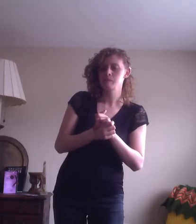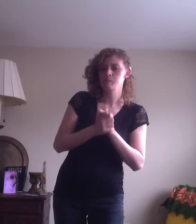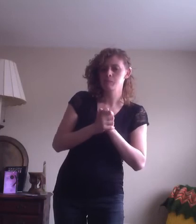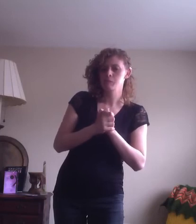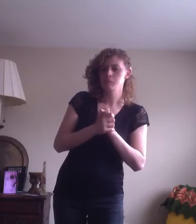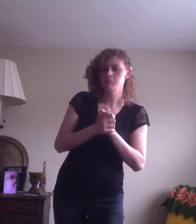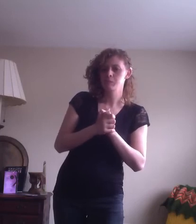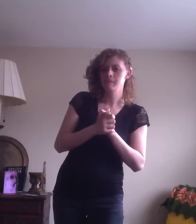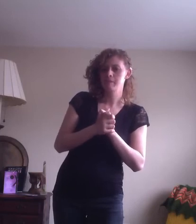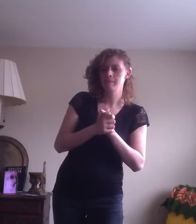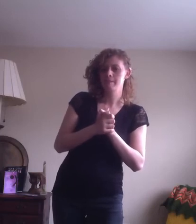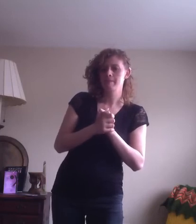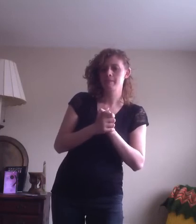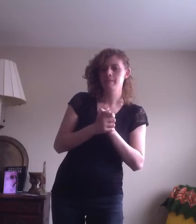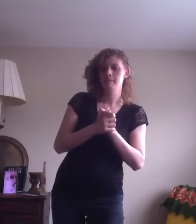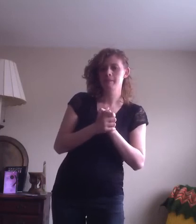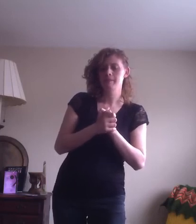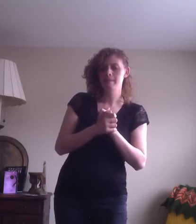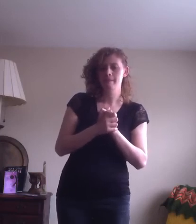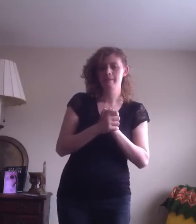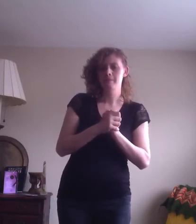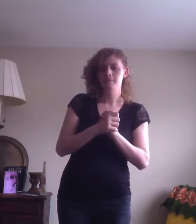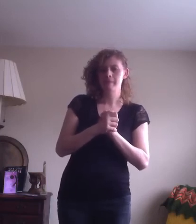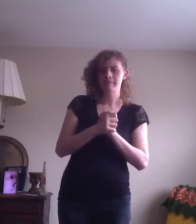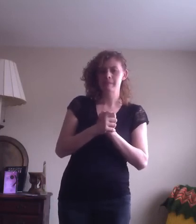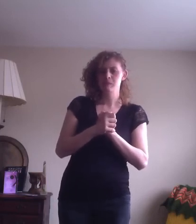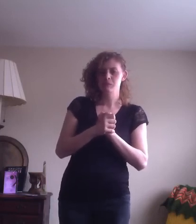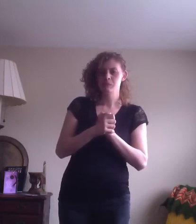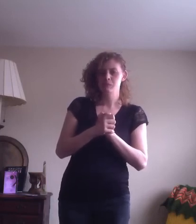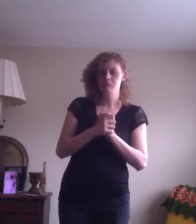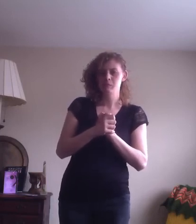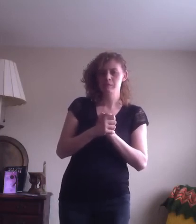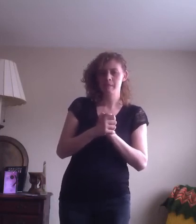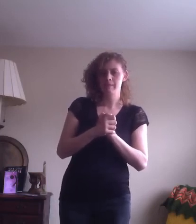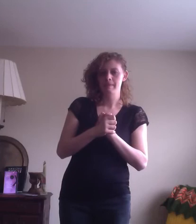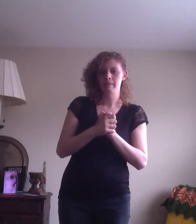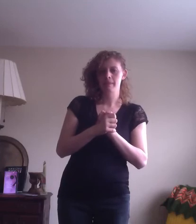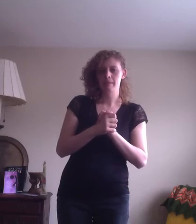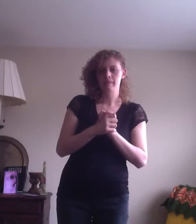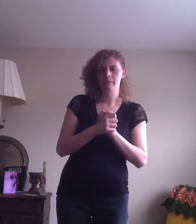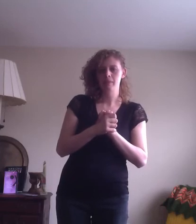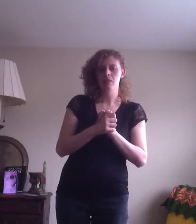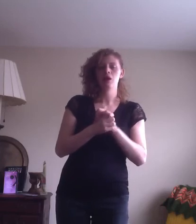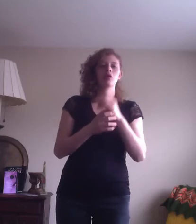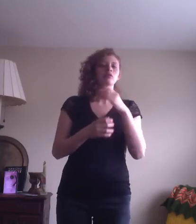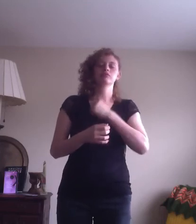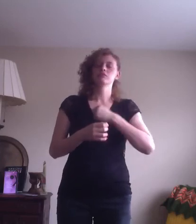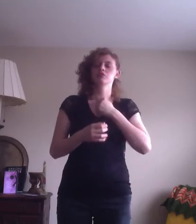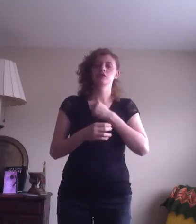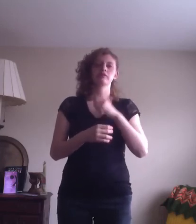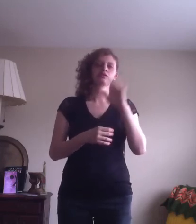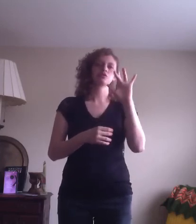0? There you go, wonderful. Put a plus in front of it. And let's suppose it's winter time and